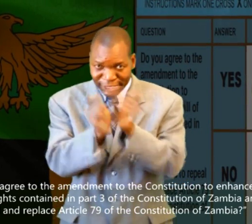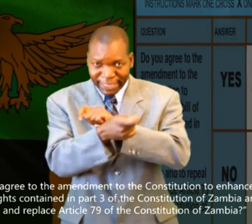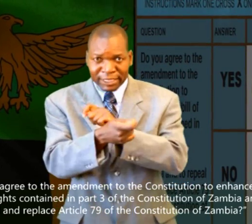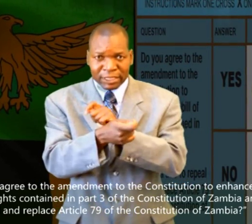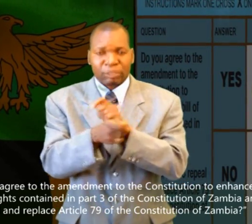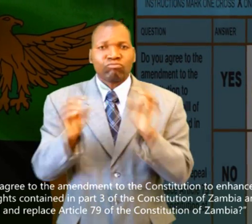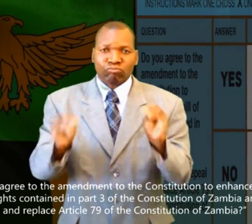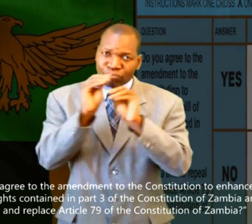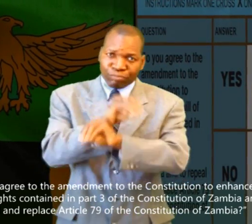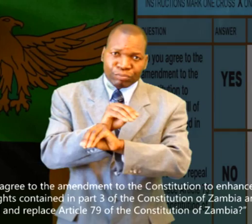Zambia?